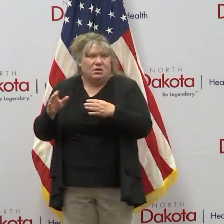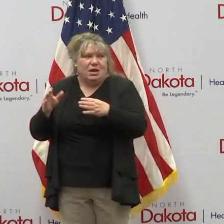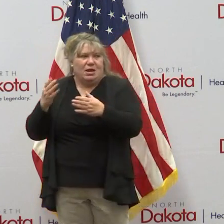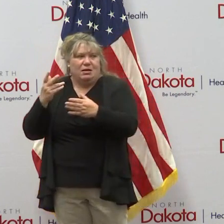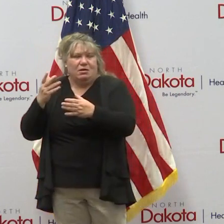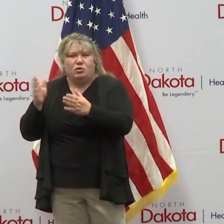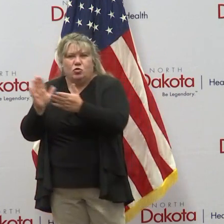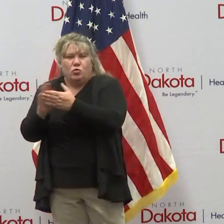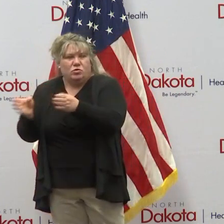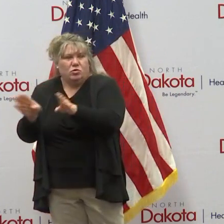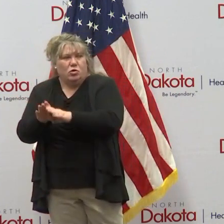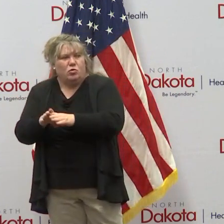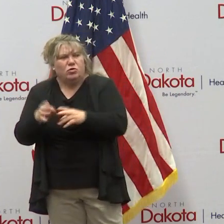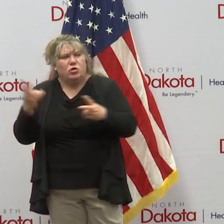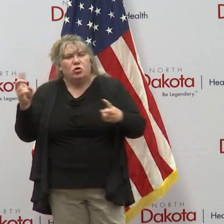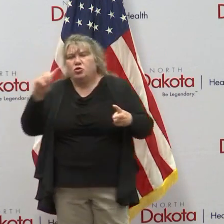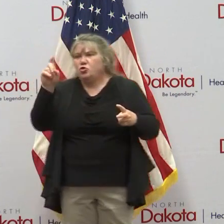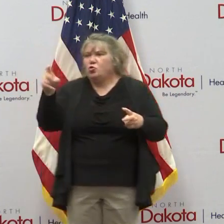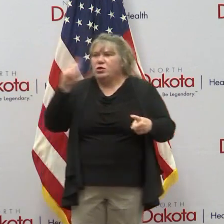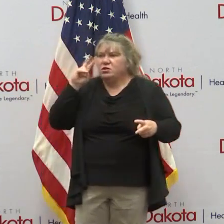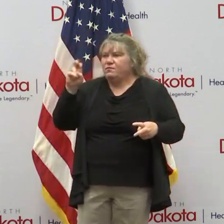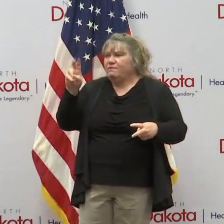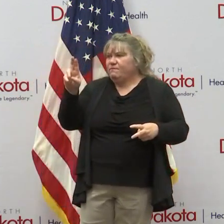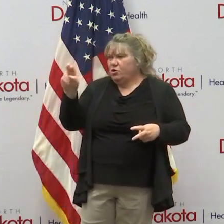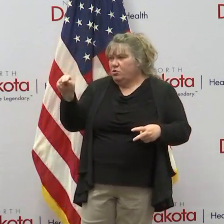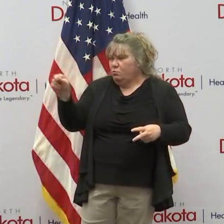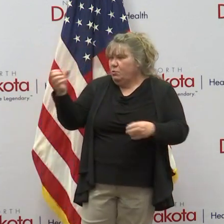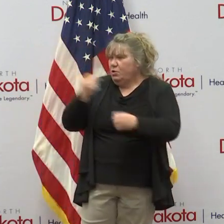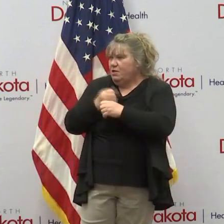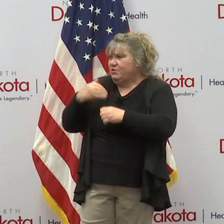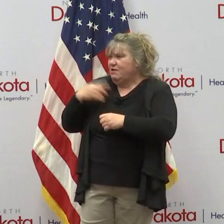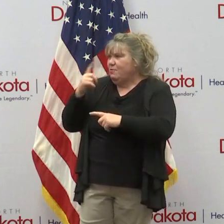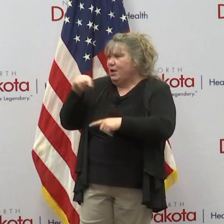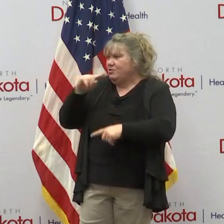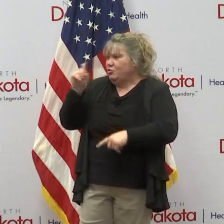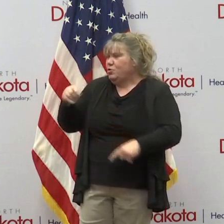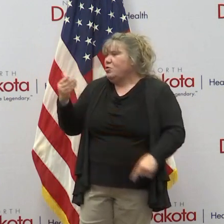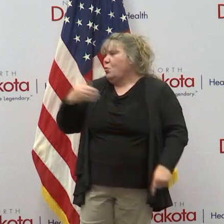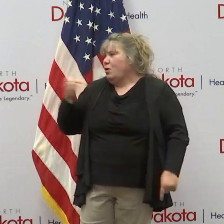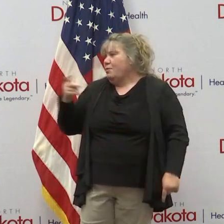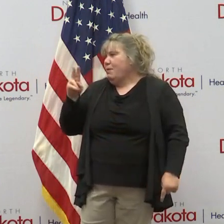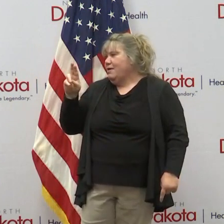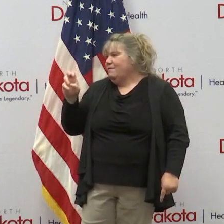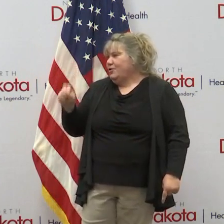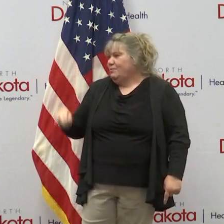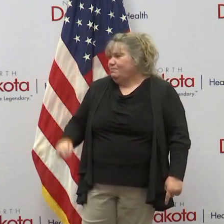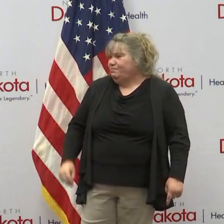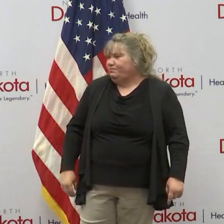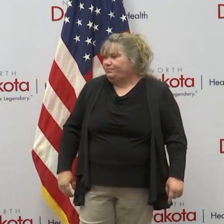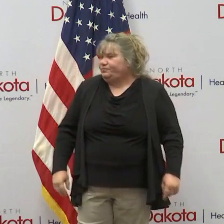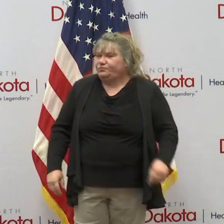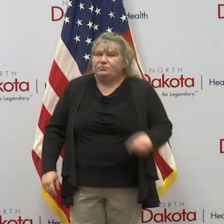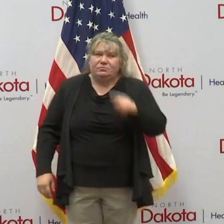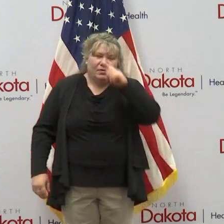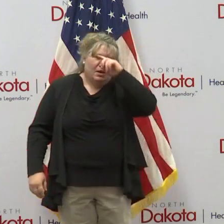Two questions for Vern, if he doesn't mind. I would love to have Vern answer some questions. Welcome back, Vern.